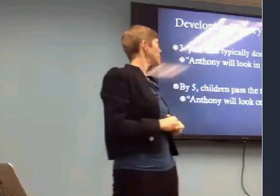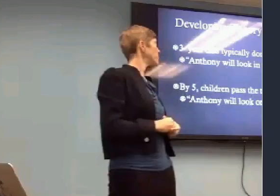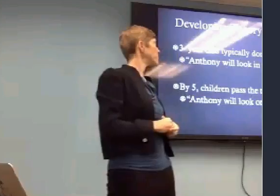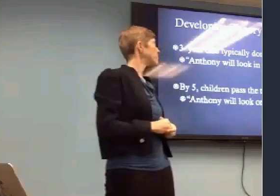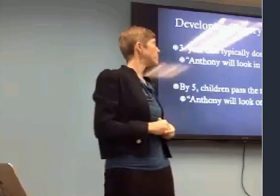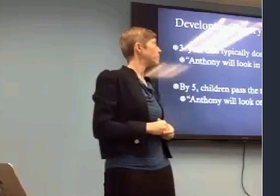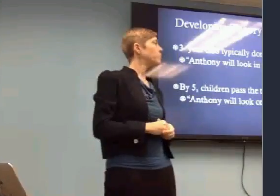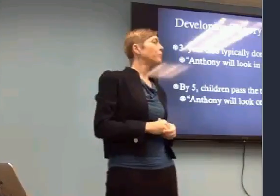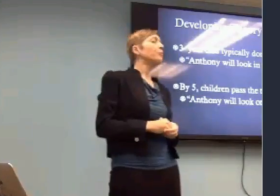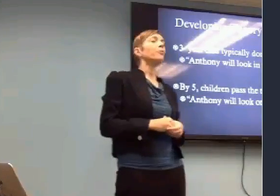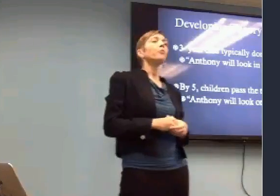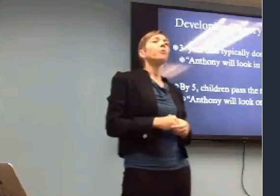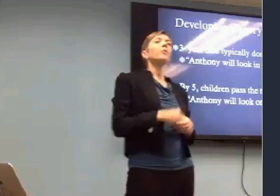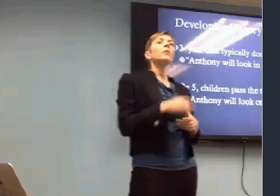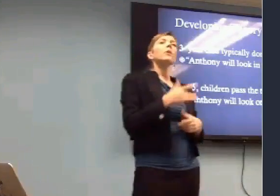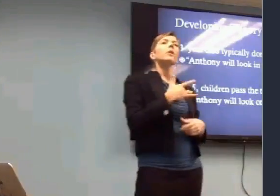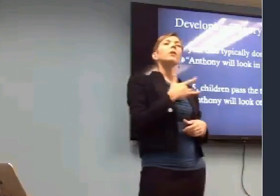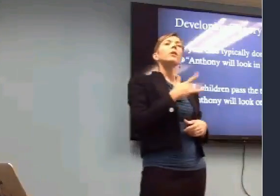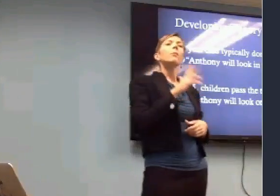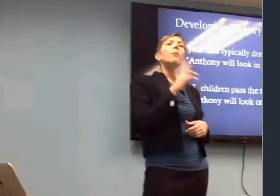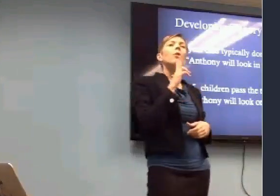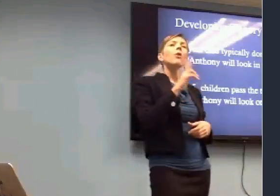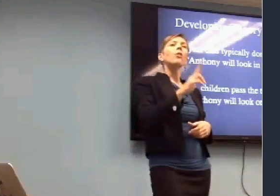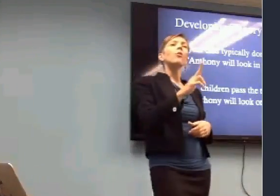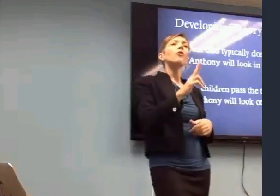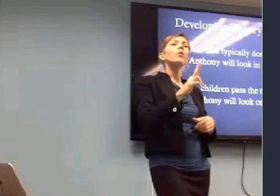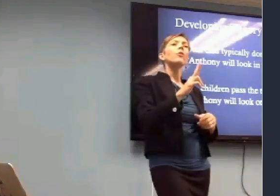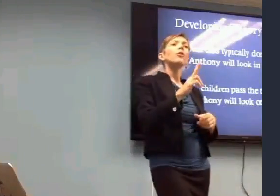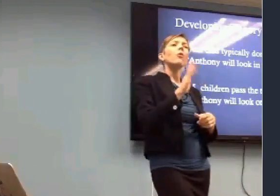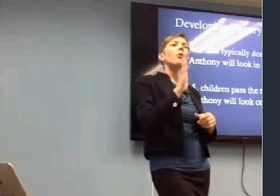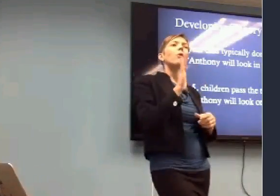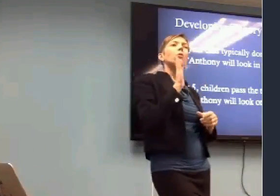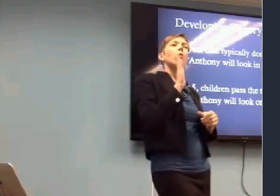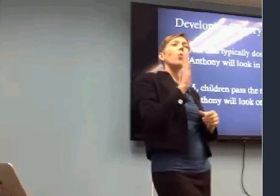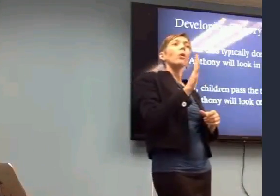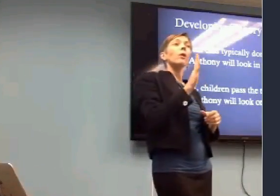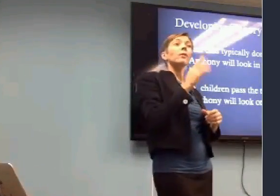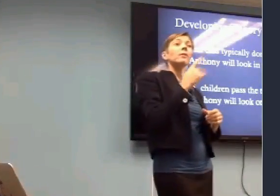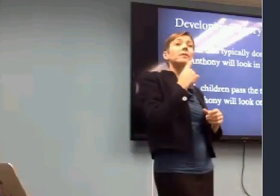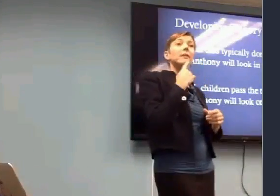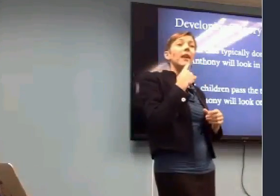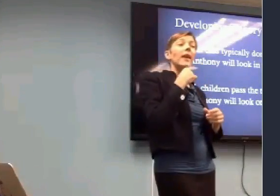before five, they would say, well, Anthony will go look in the drawer.